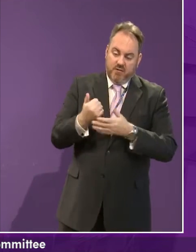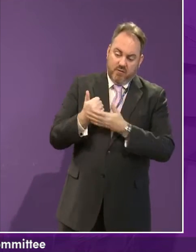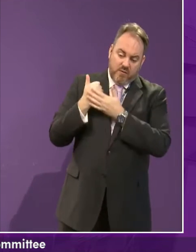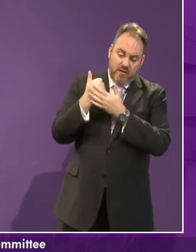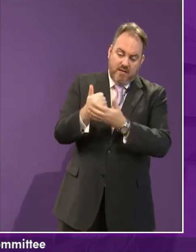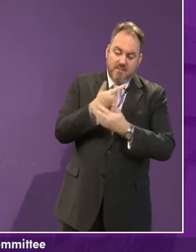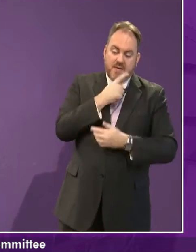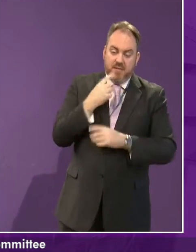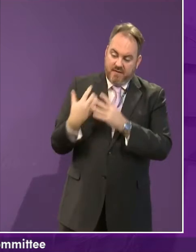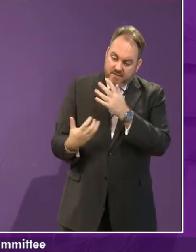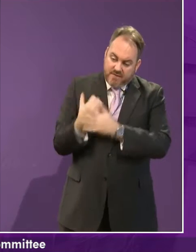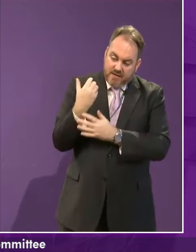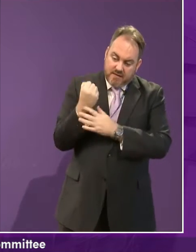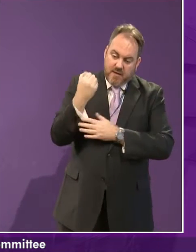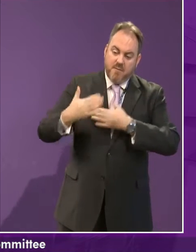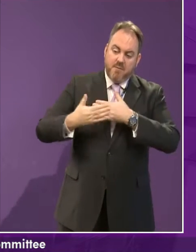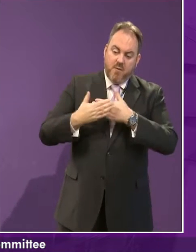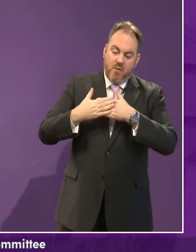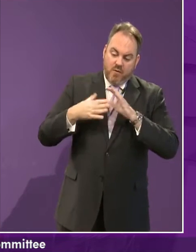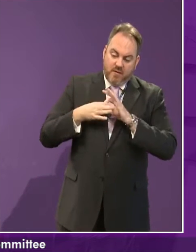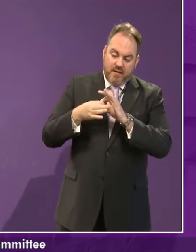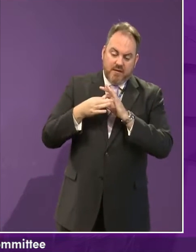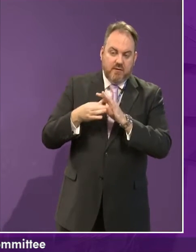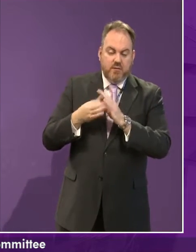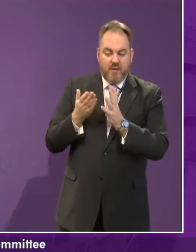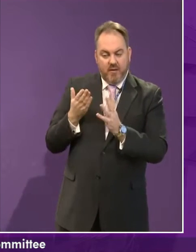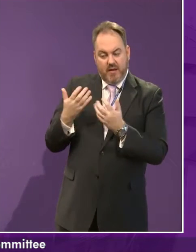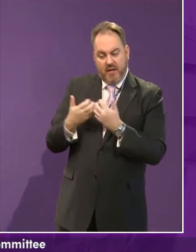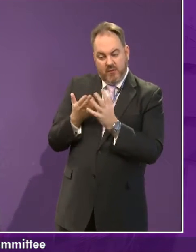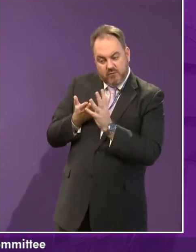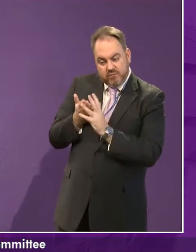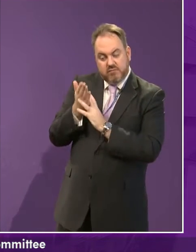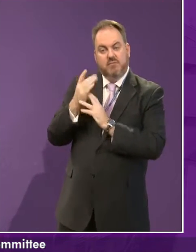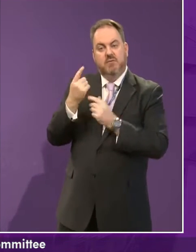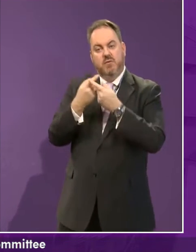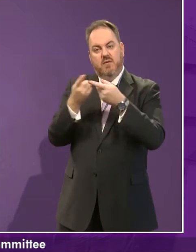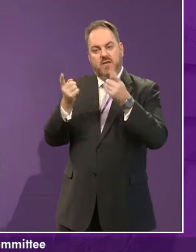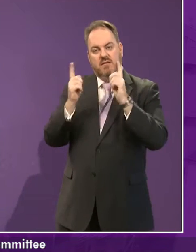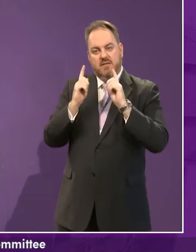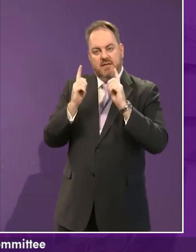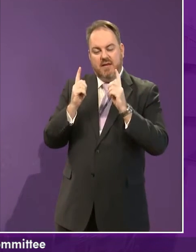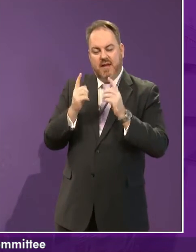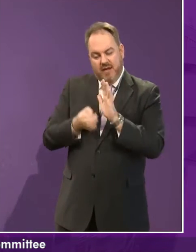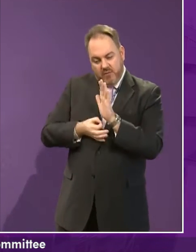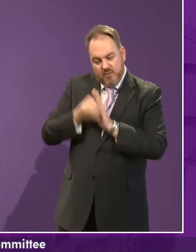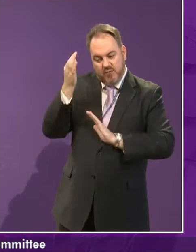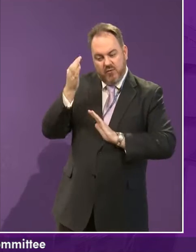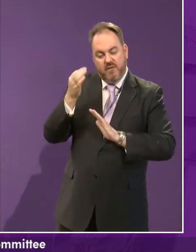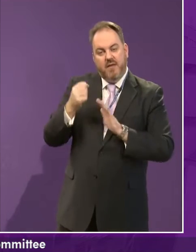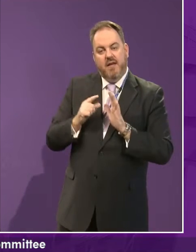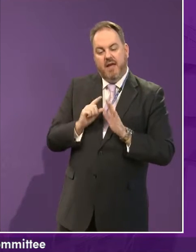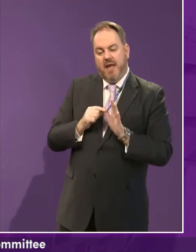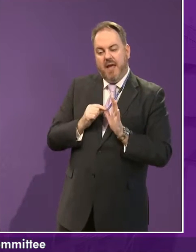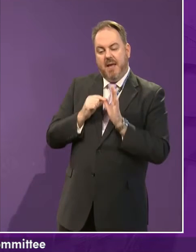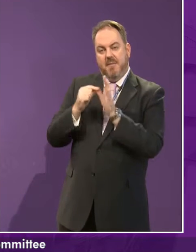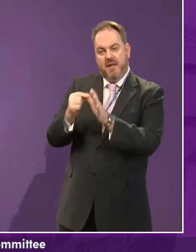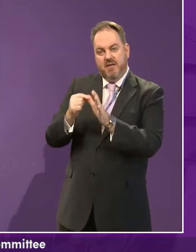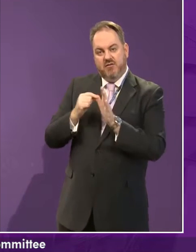what the course involves and everything, but also their undergraduate application services. So that